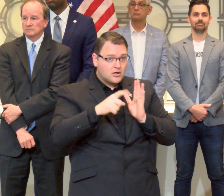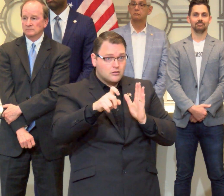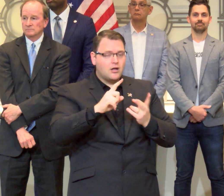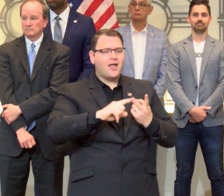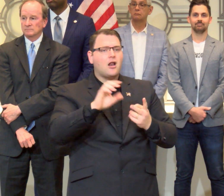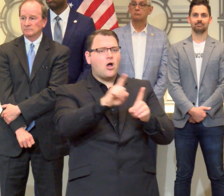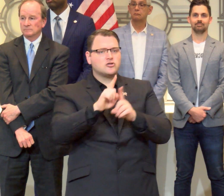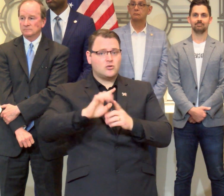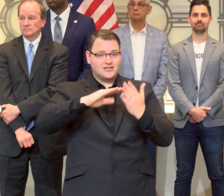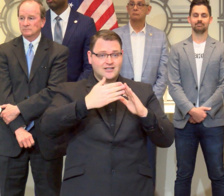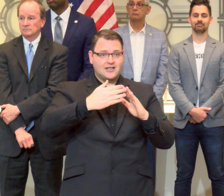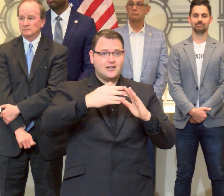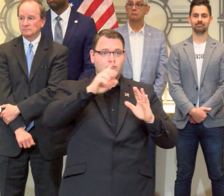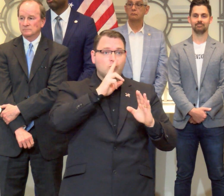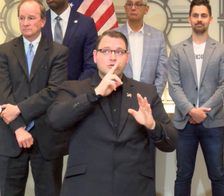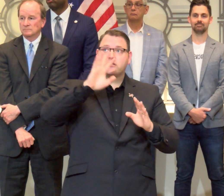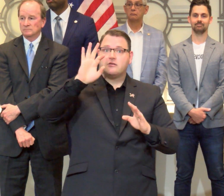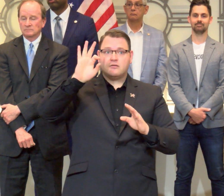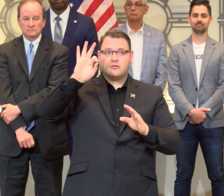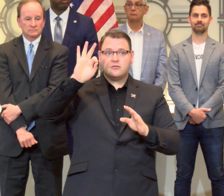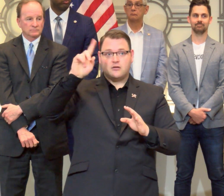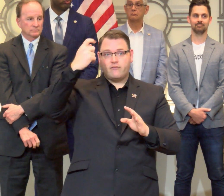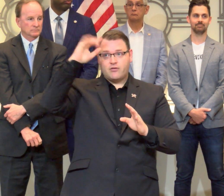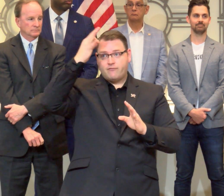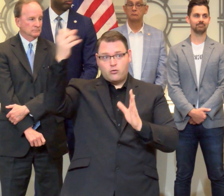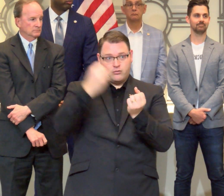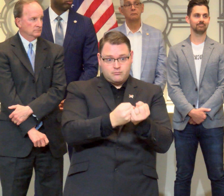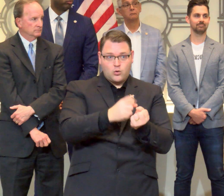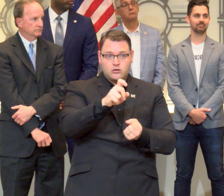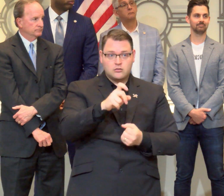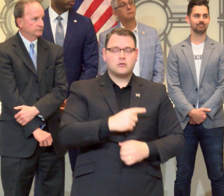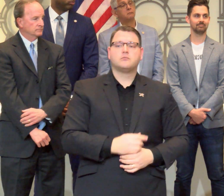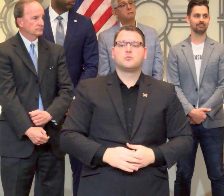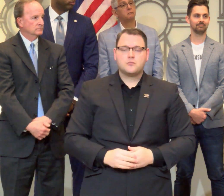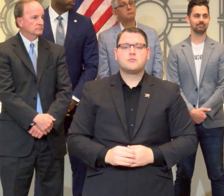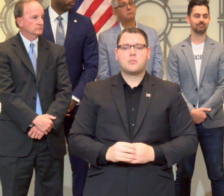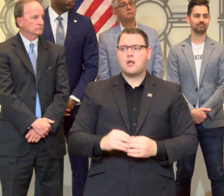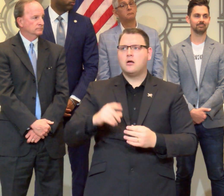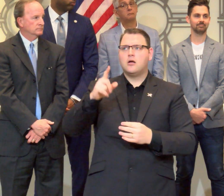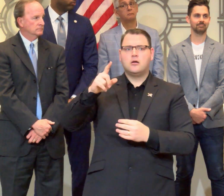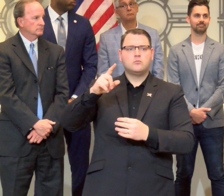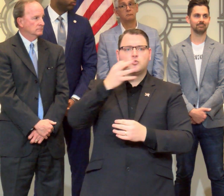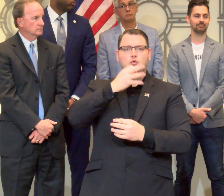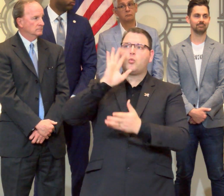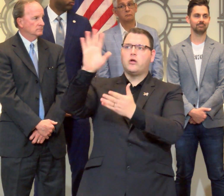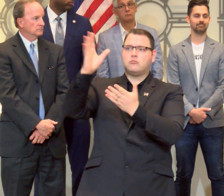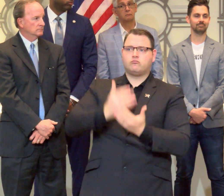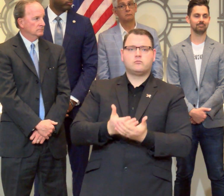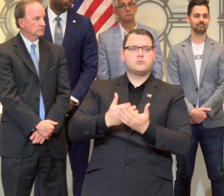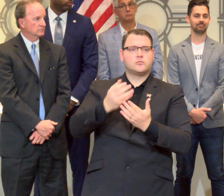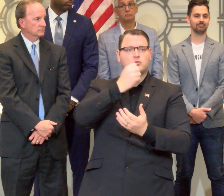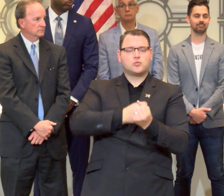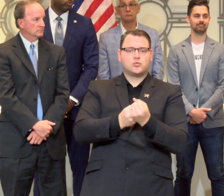President Trump's FEMA reunion? Well, the support is coming in. I mean, just like tomorrow, there are